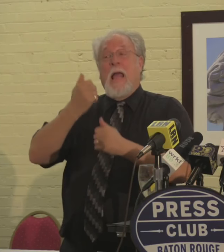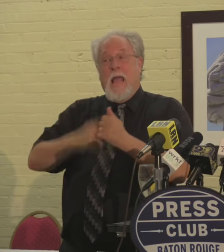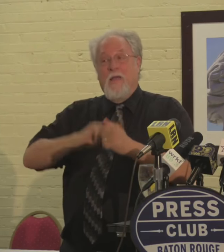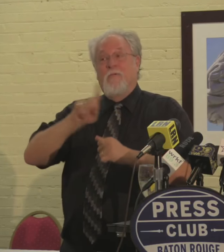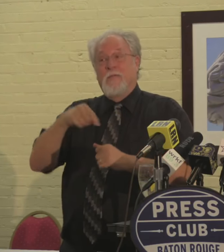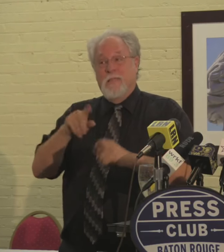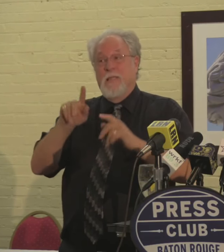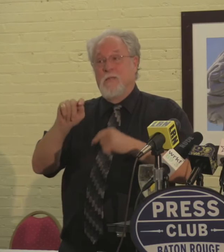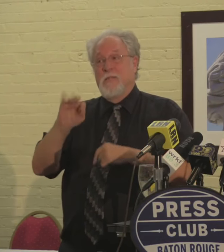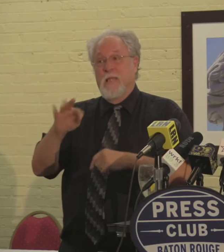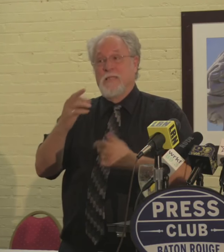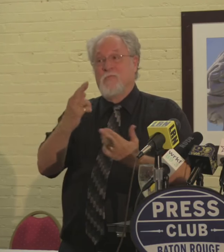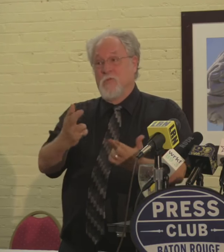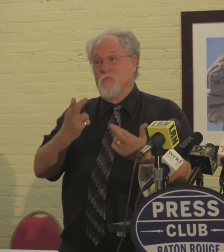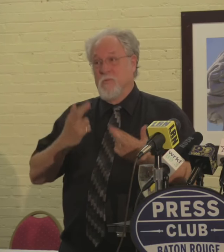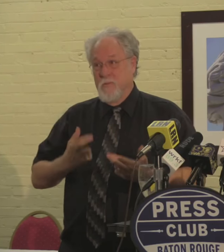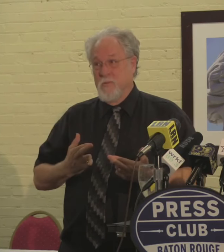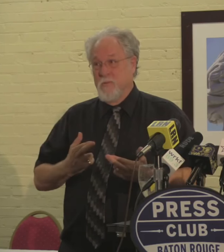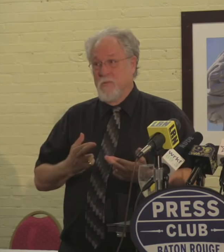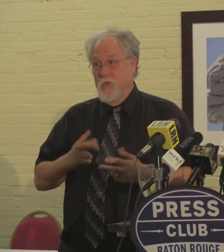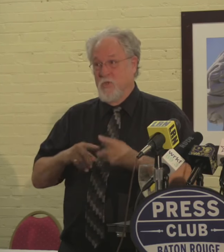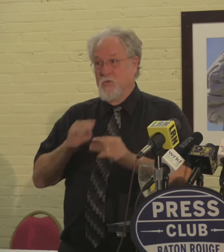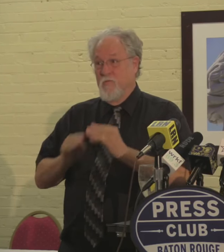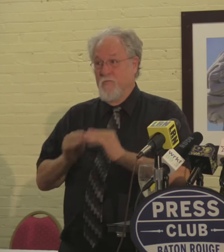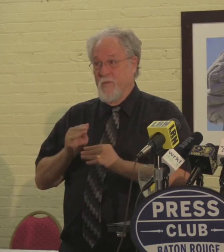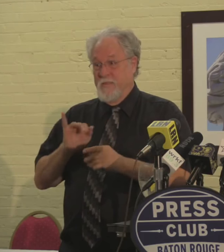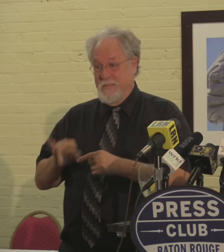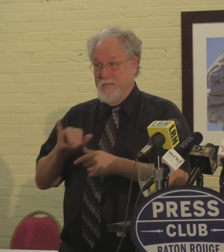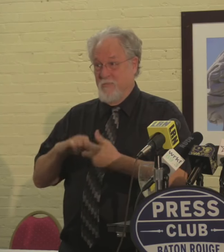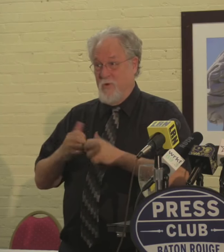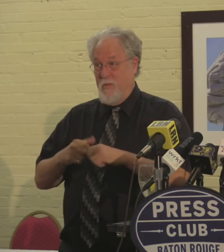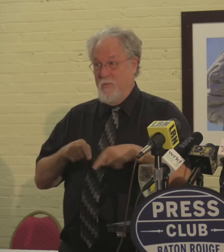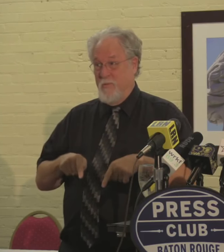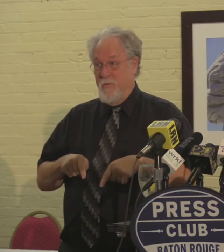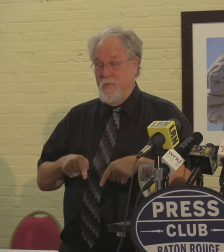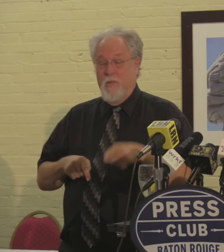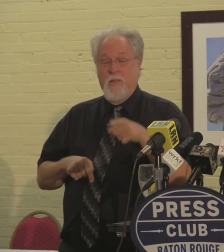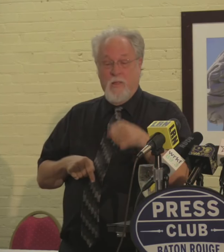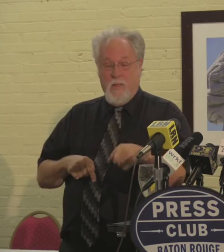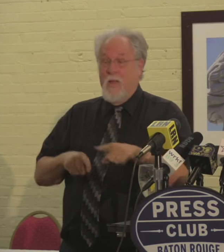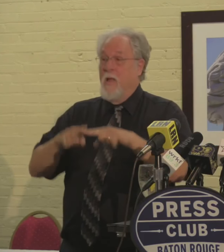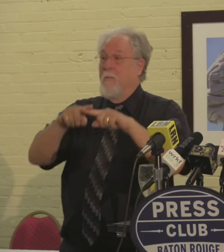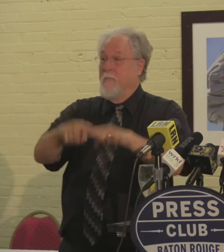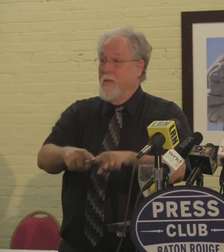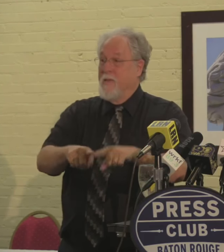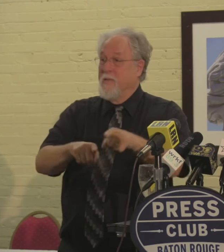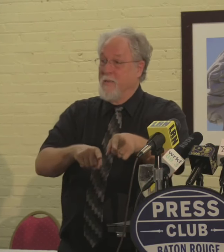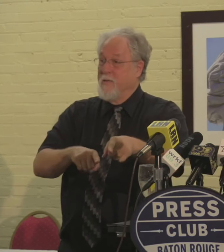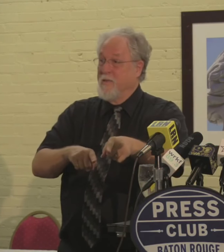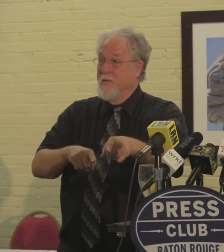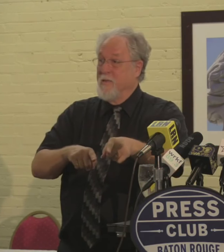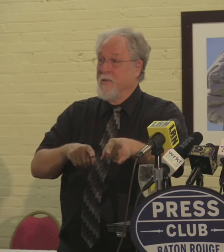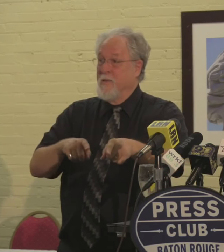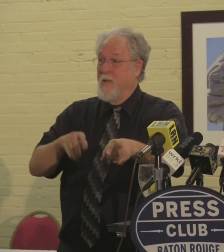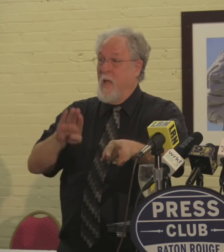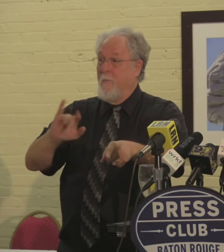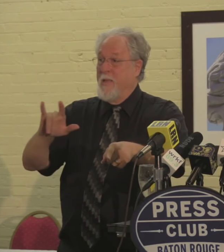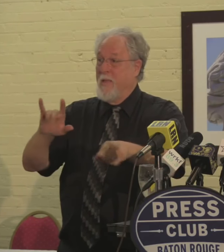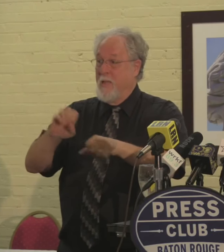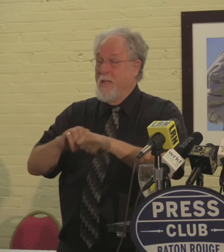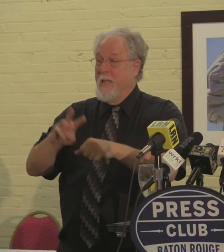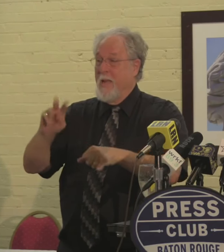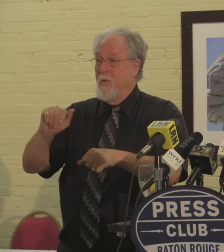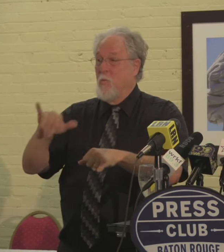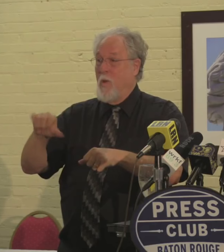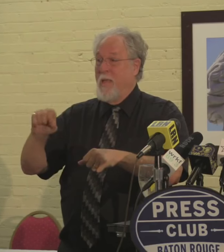force recommendation to fix this problem was pending as a bill in the Ways and